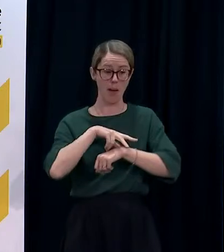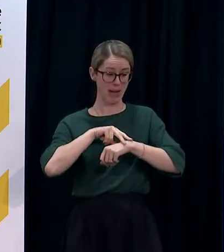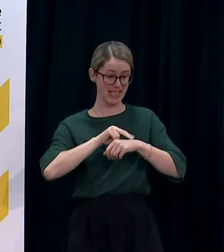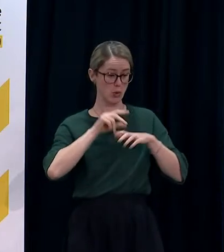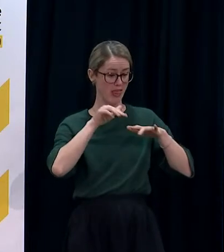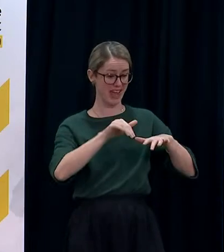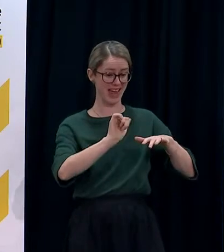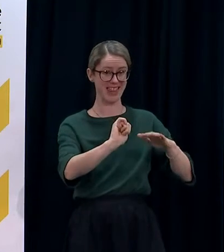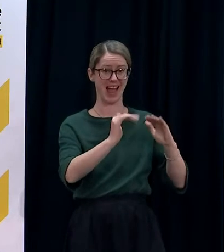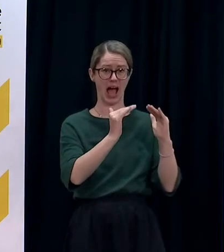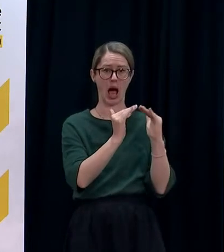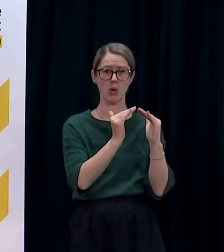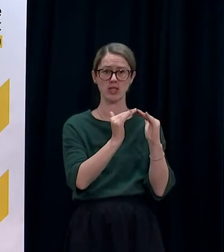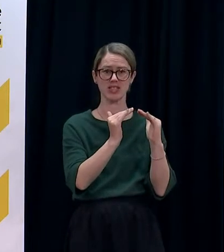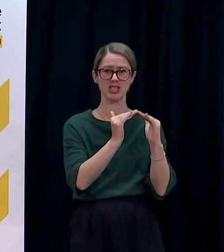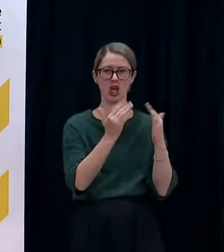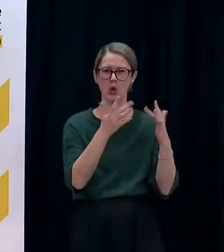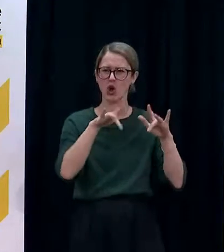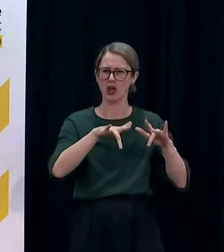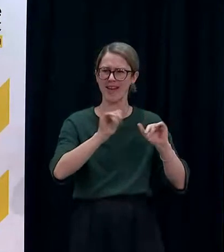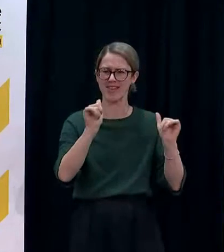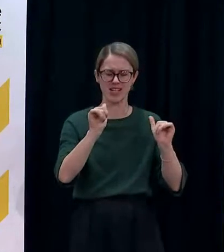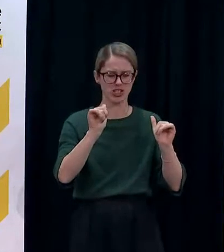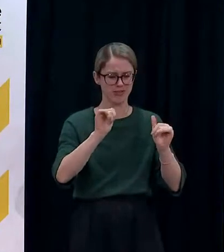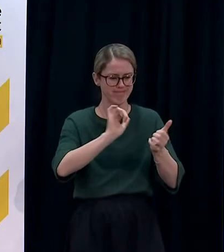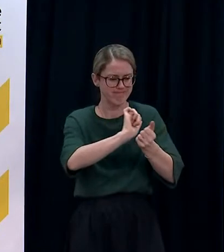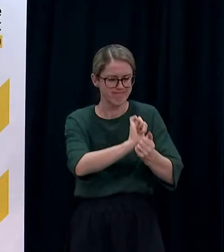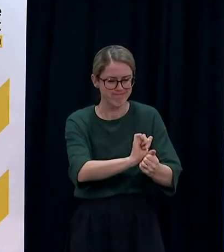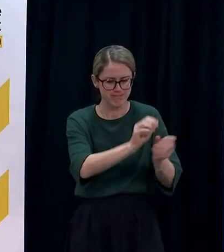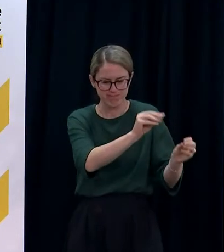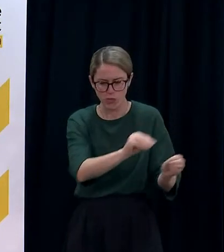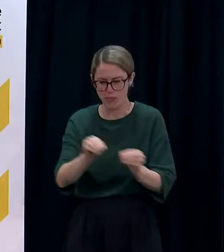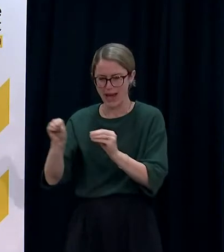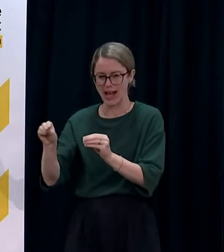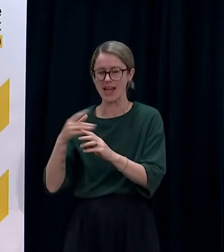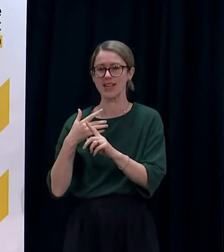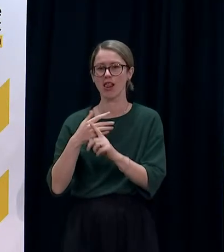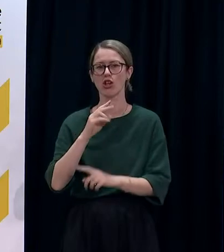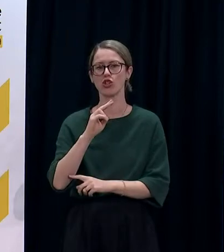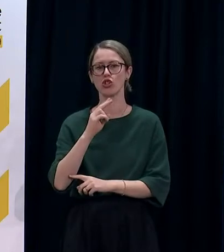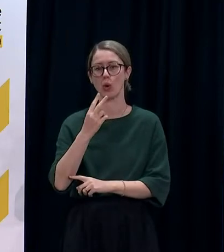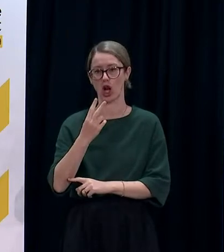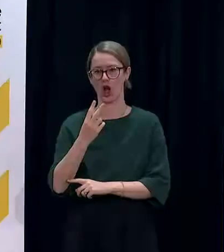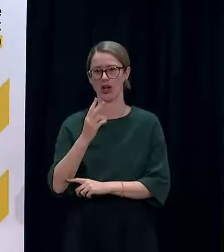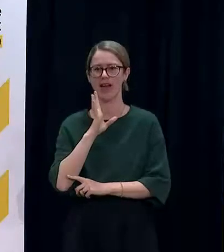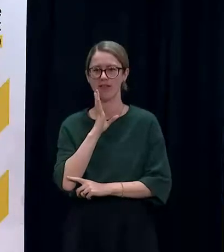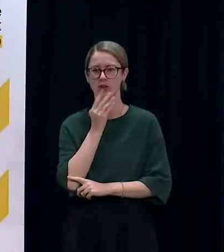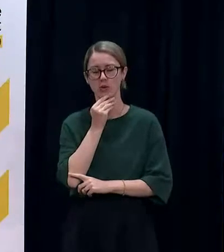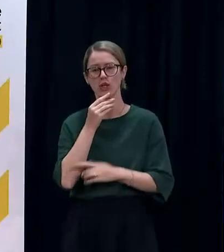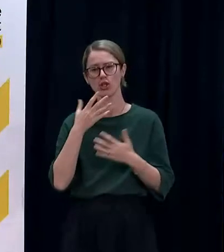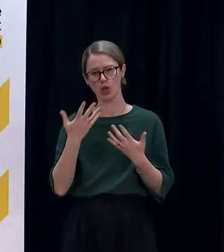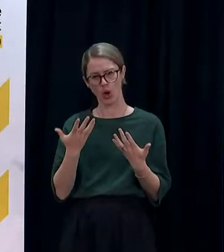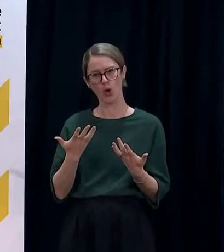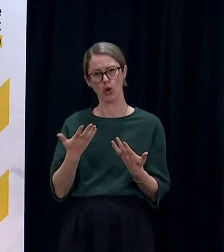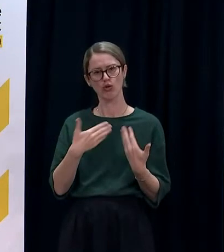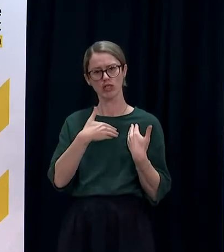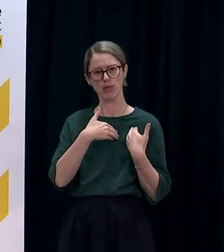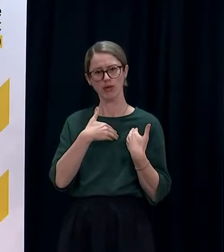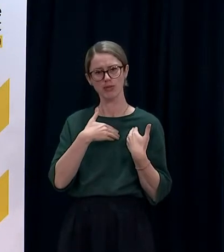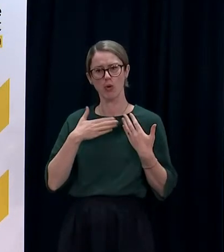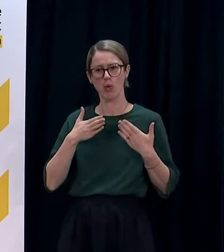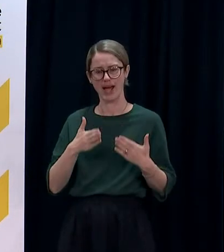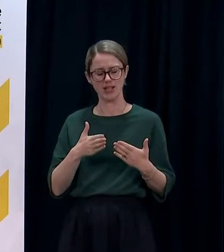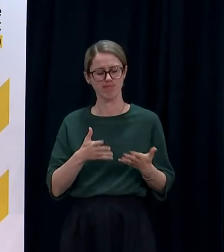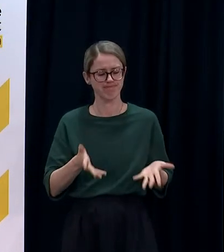of the person. The operation was not completed until 2:05 p.m. I believe the responsible thing to do here is to